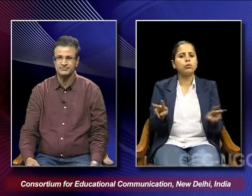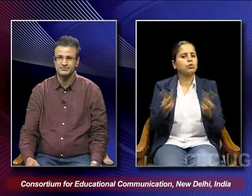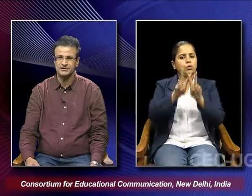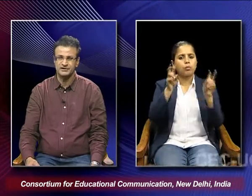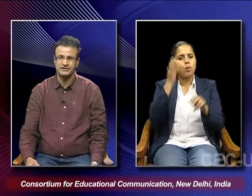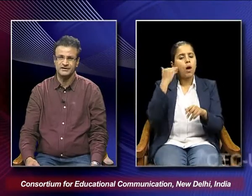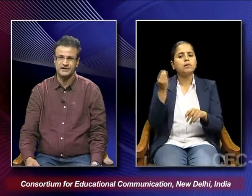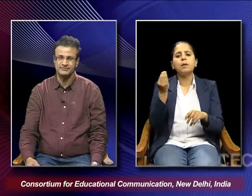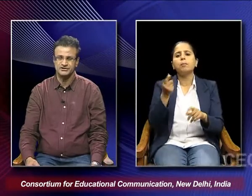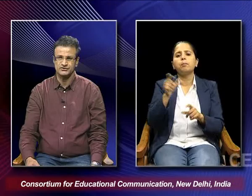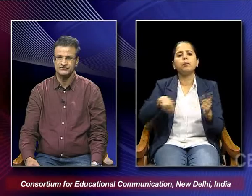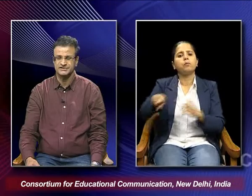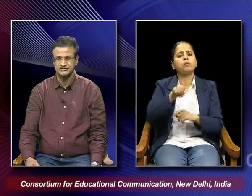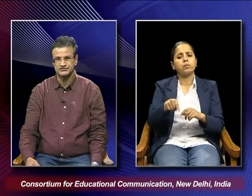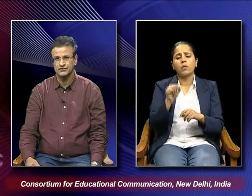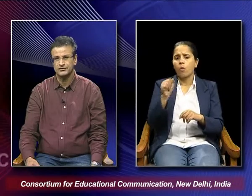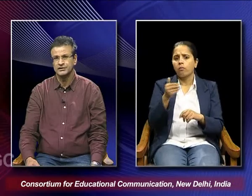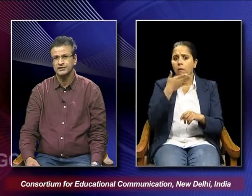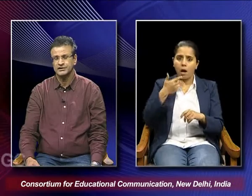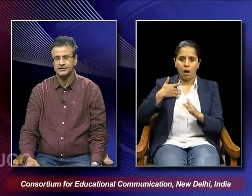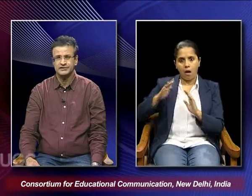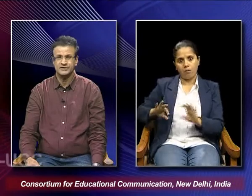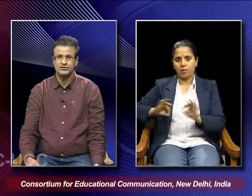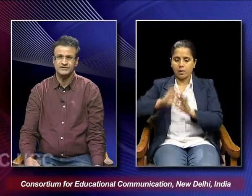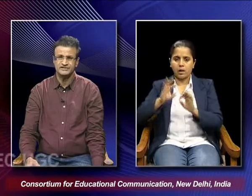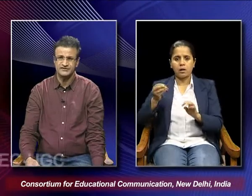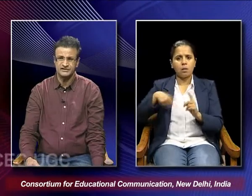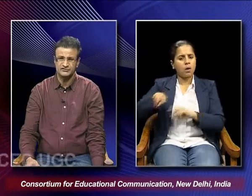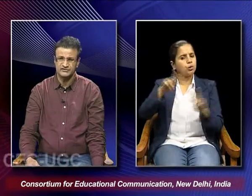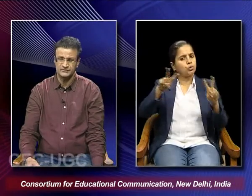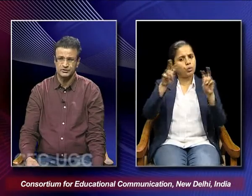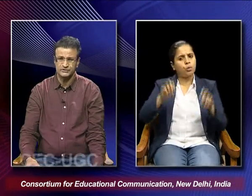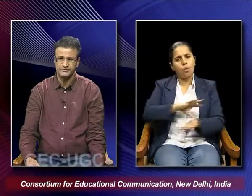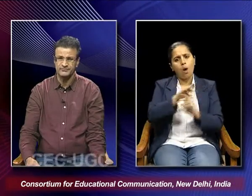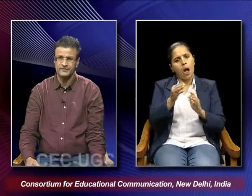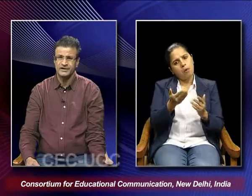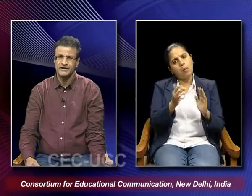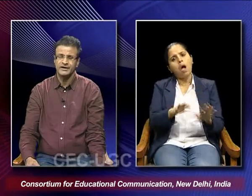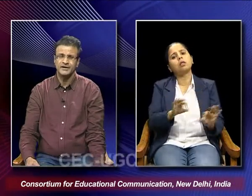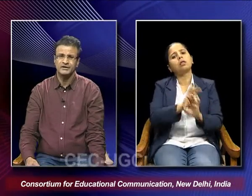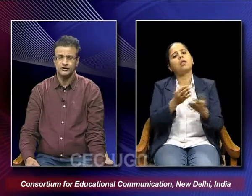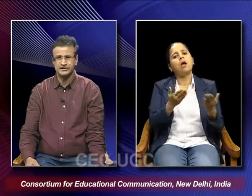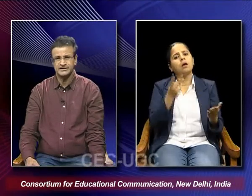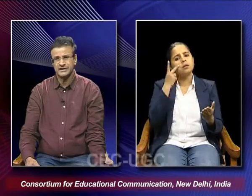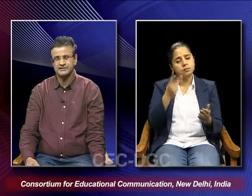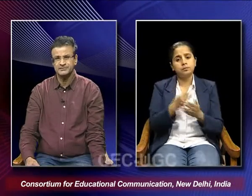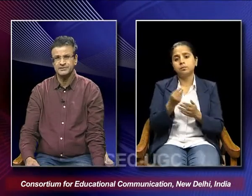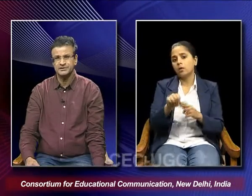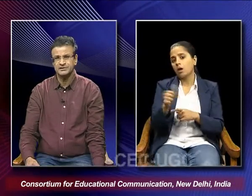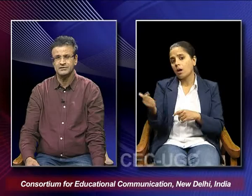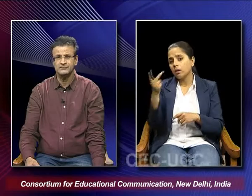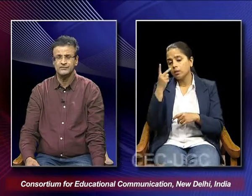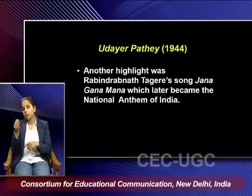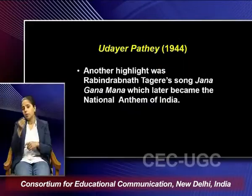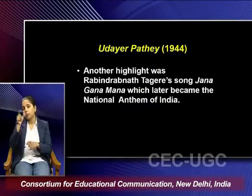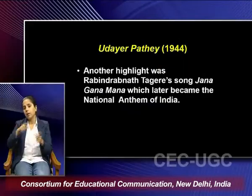some people they had best of the things, for in that context everything was available to them, and on the other hand there were